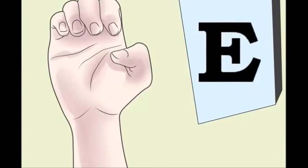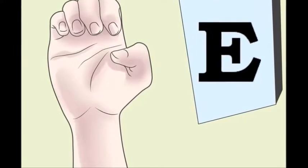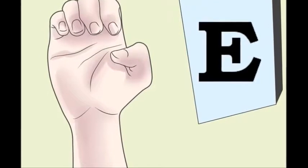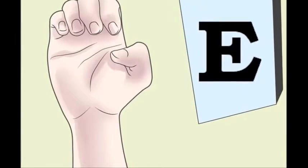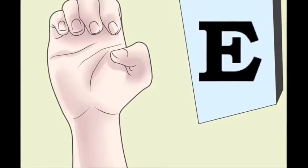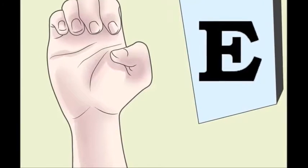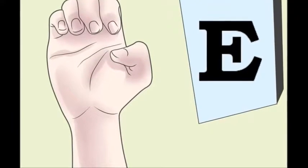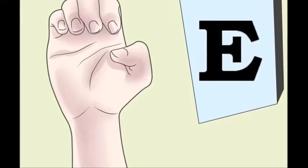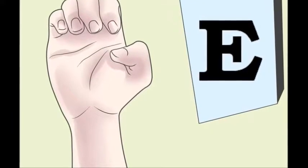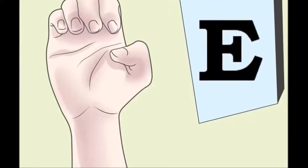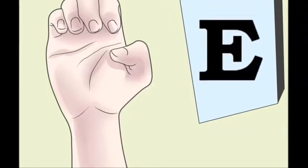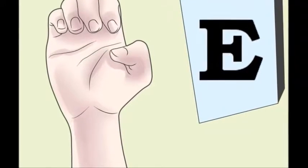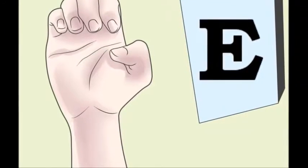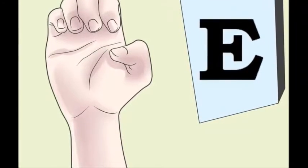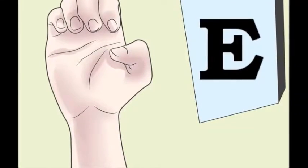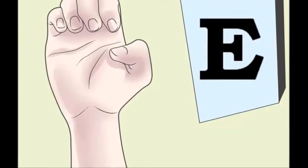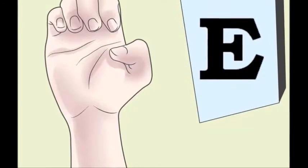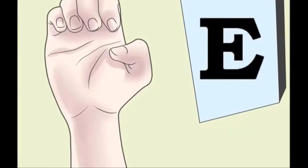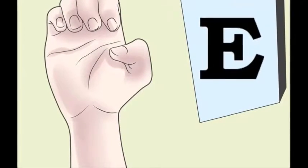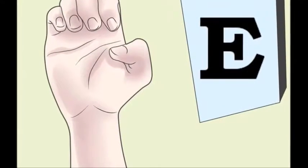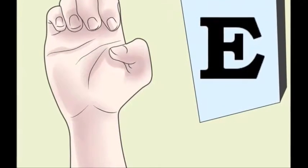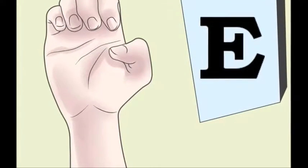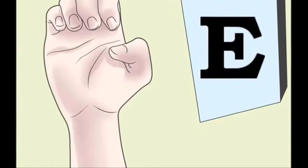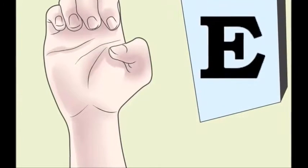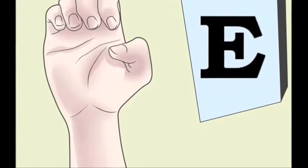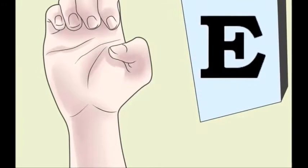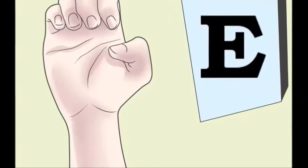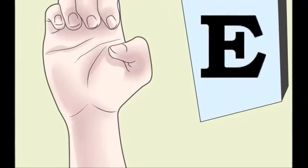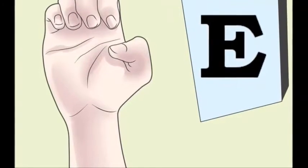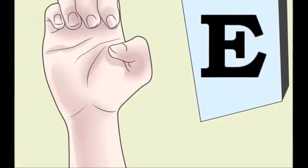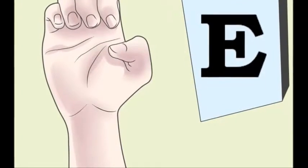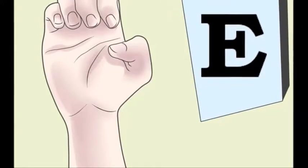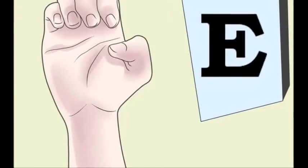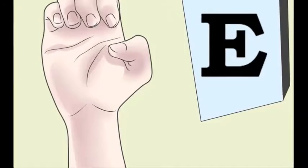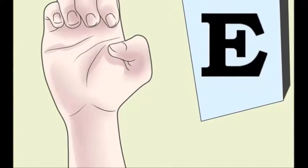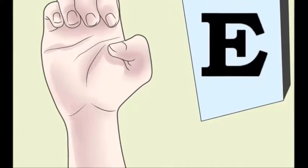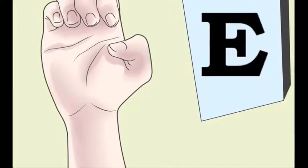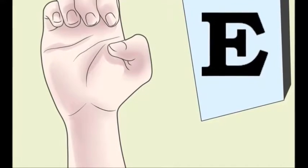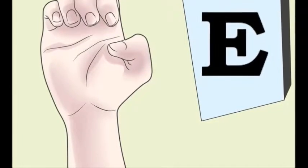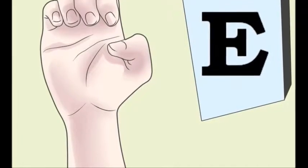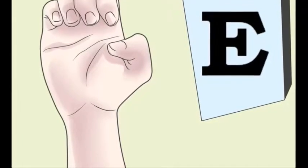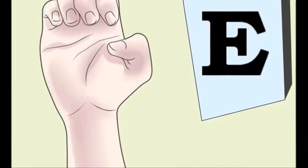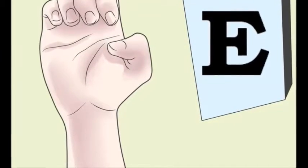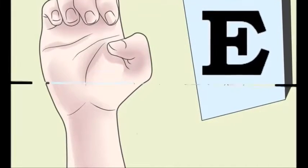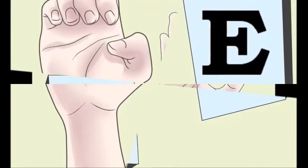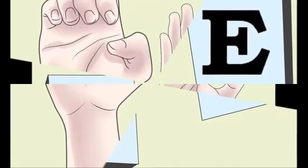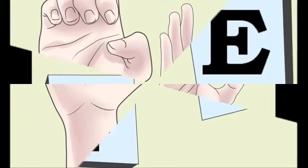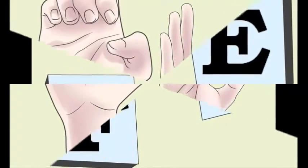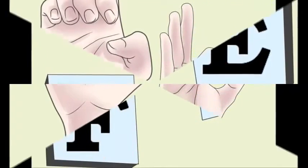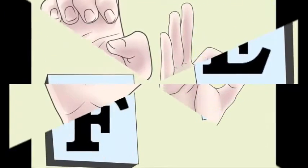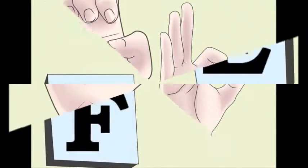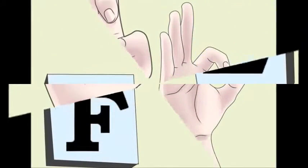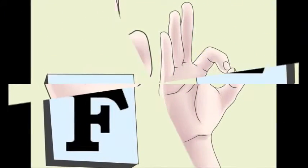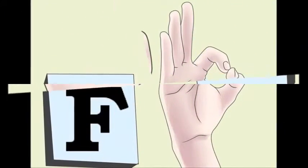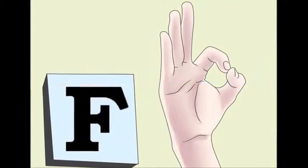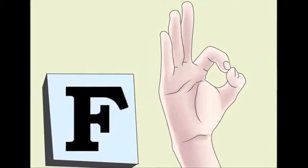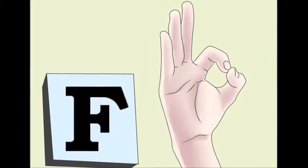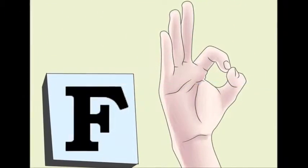G, C, O, en H, your palm fast person to whom you are speaking. A. McAfee's